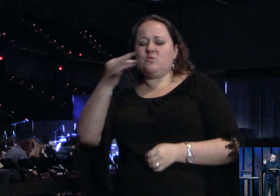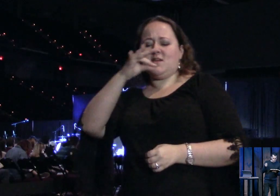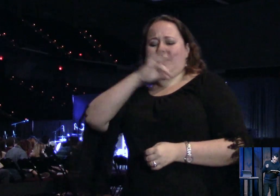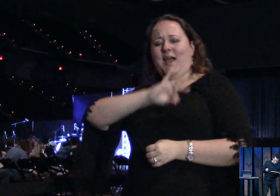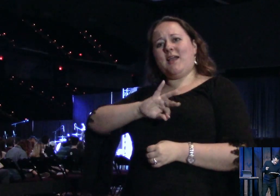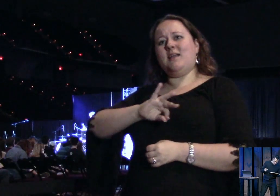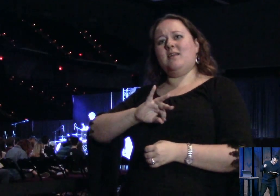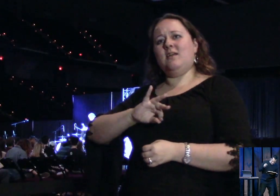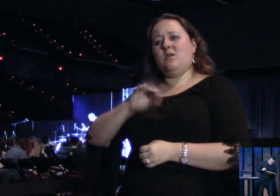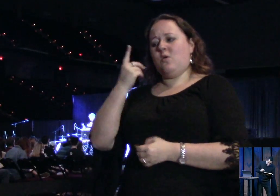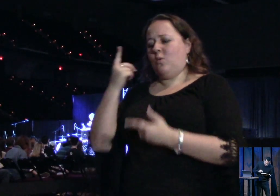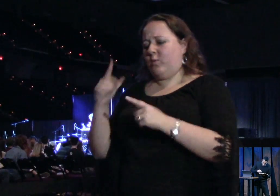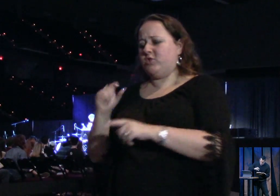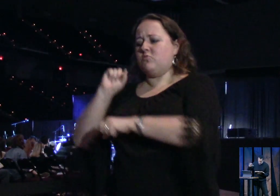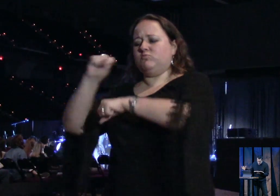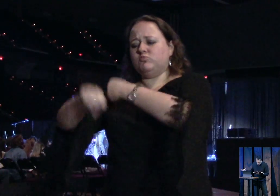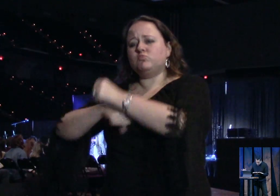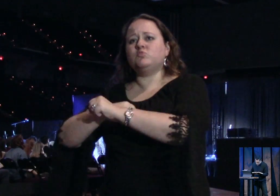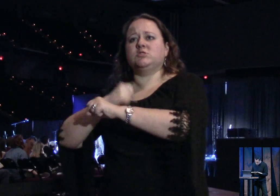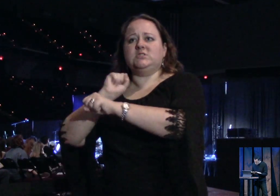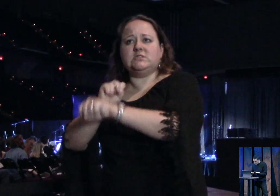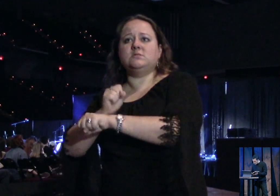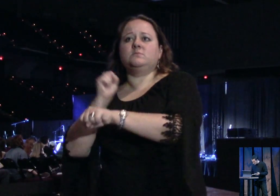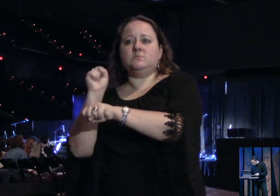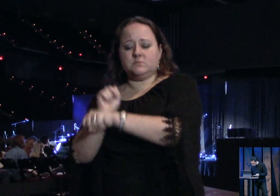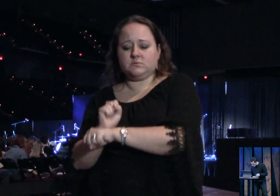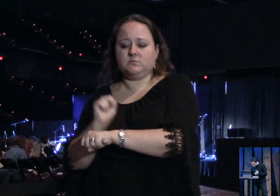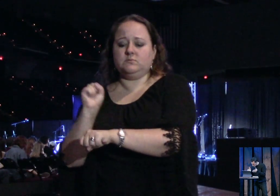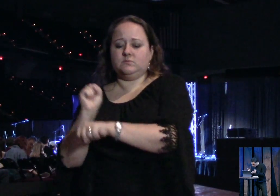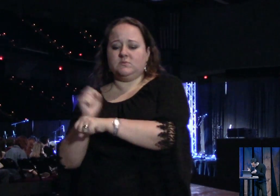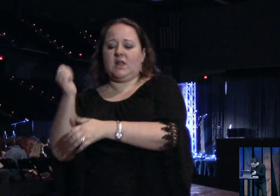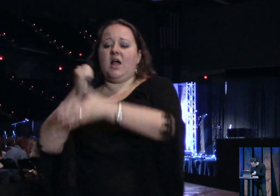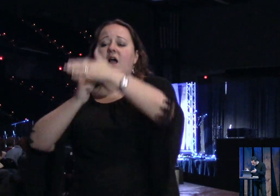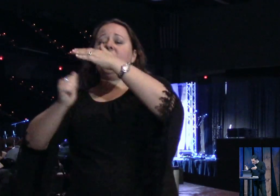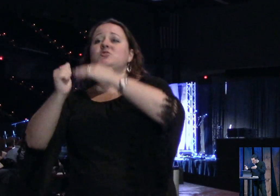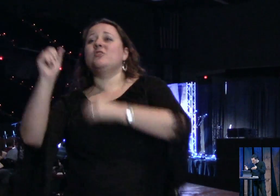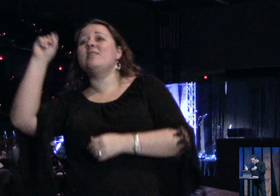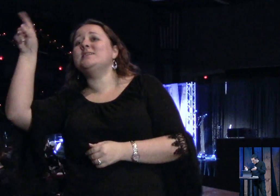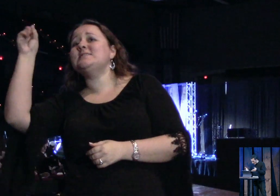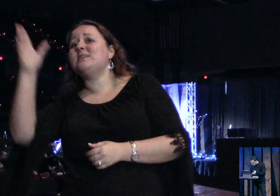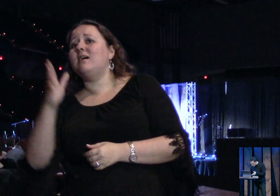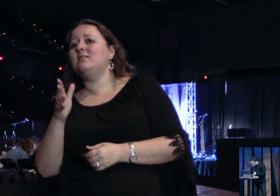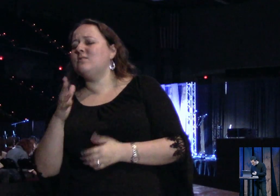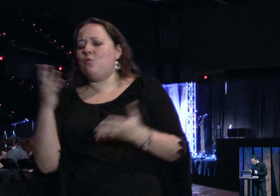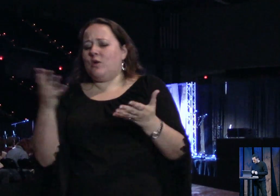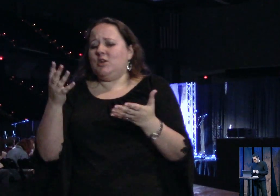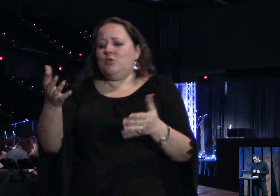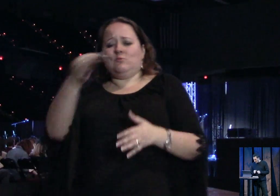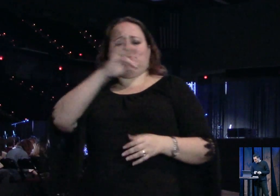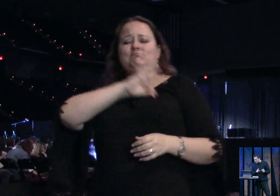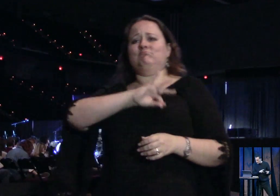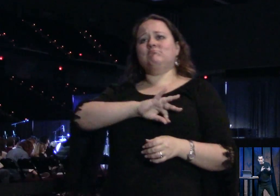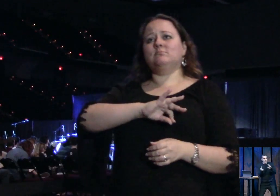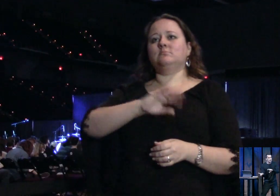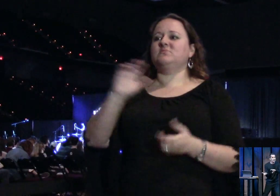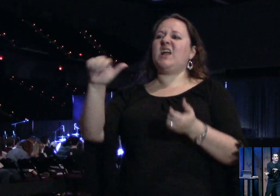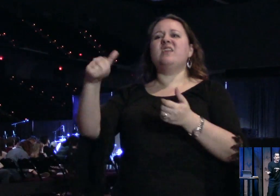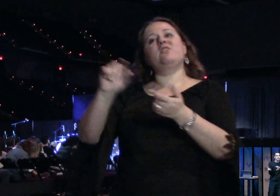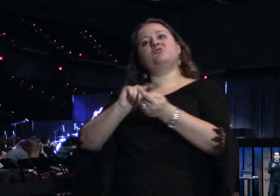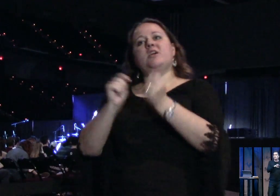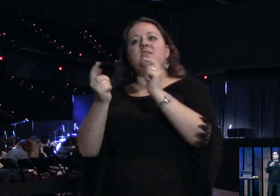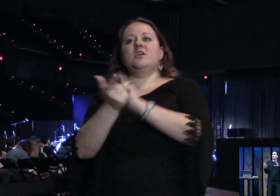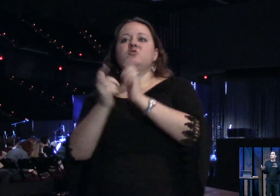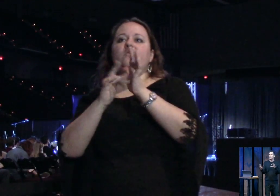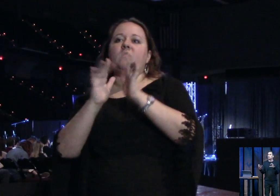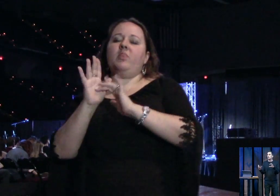says, "What does man gain by all the toil at which he toils?" Here's our phrase, "under the sun." He says, what does man